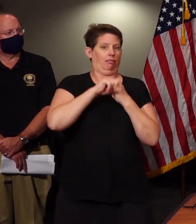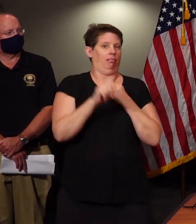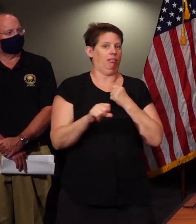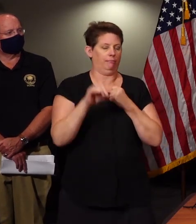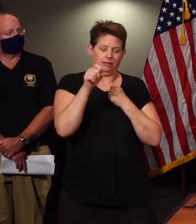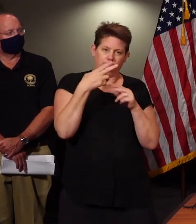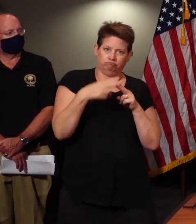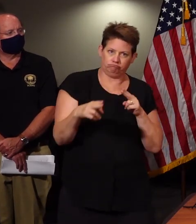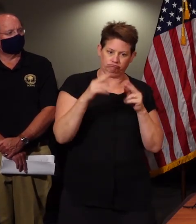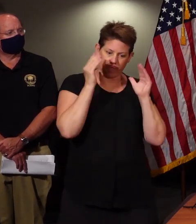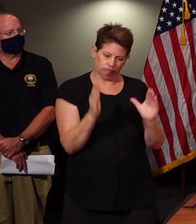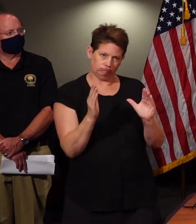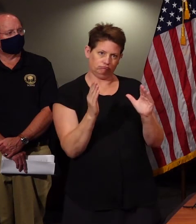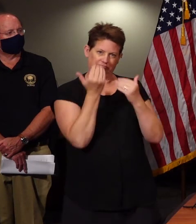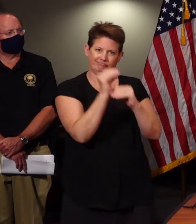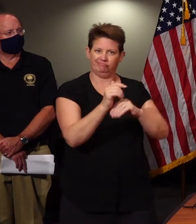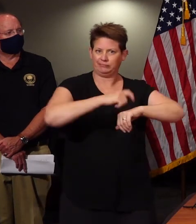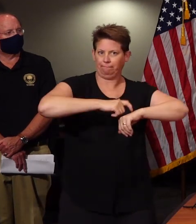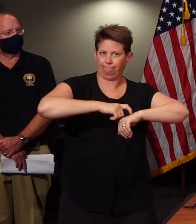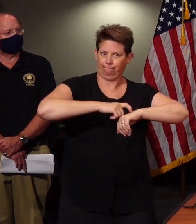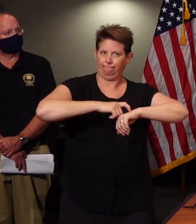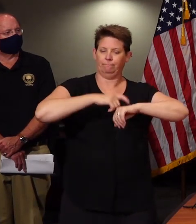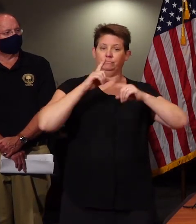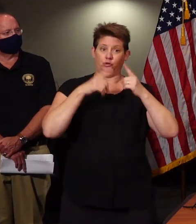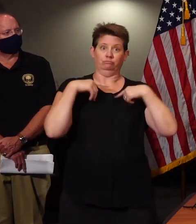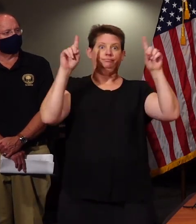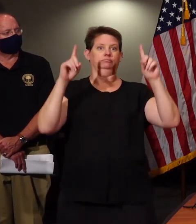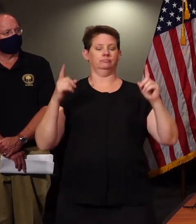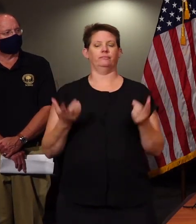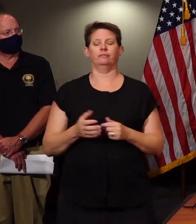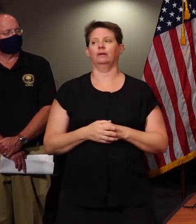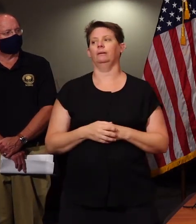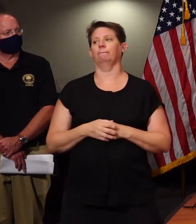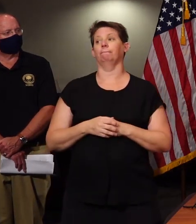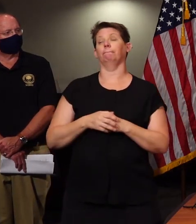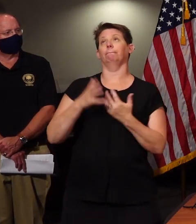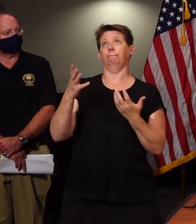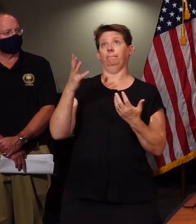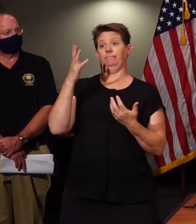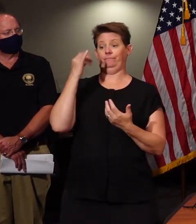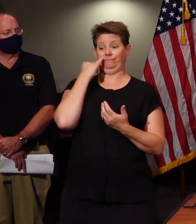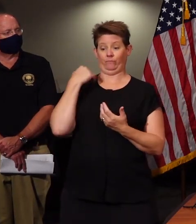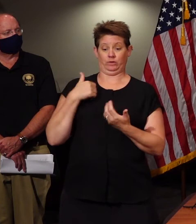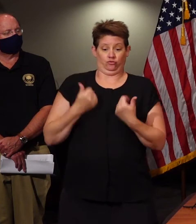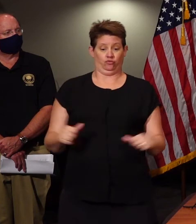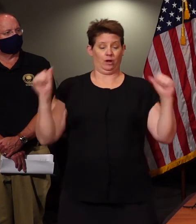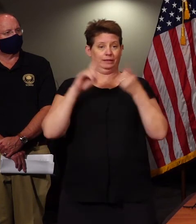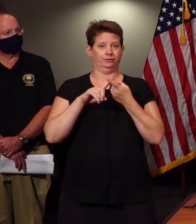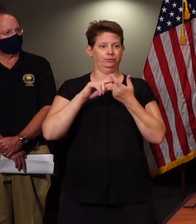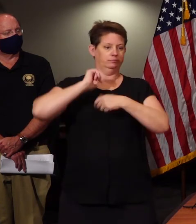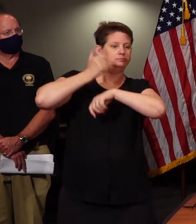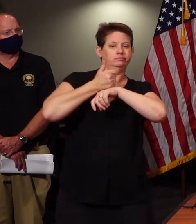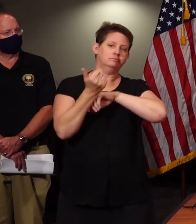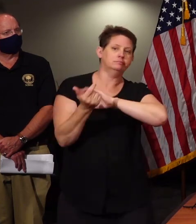is necessary to effectuate the purpose. So when you try to have a statewide ban on things